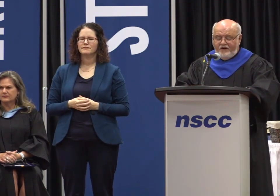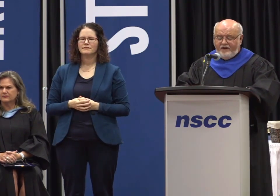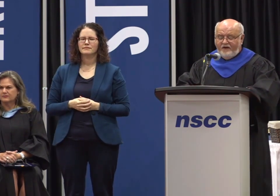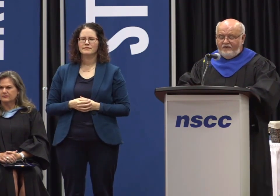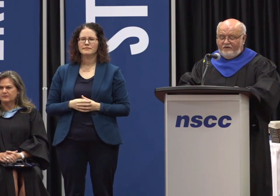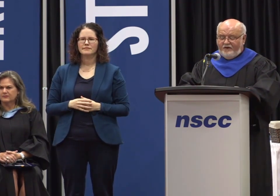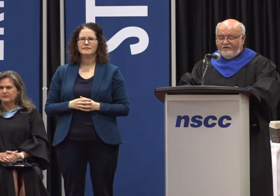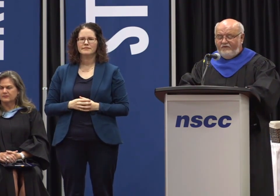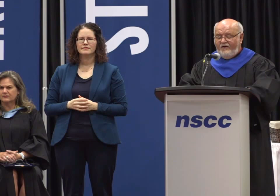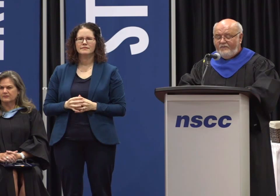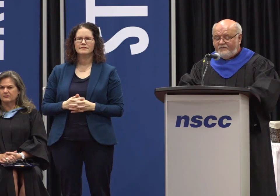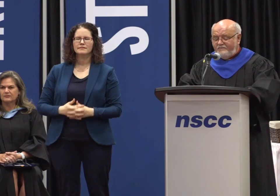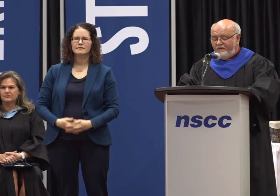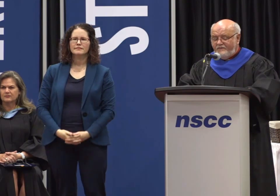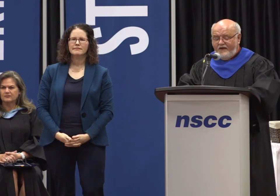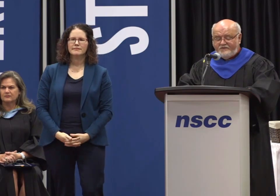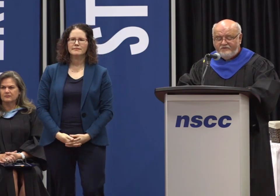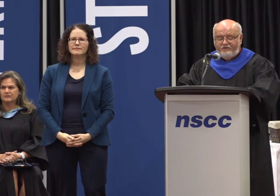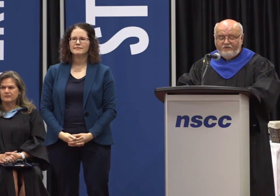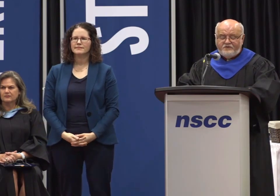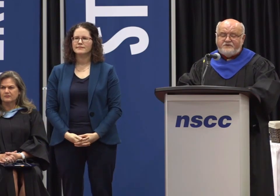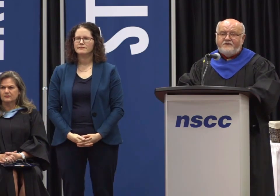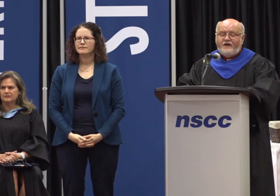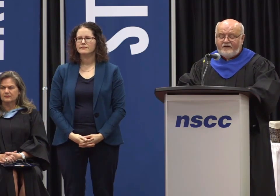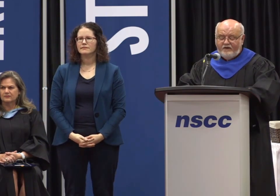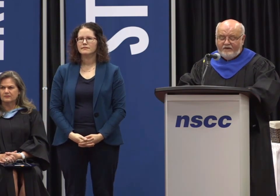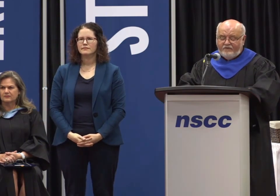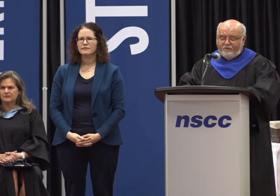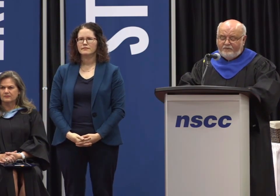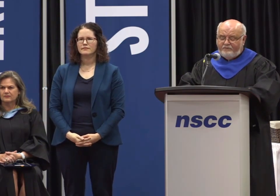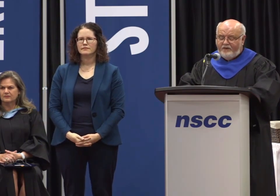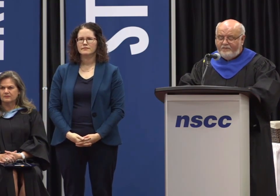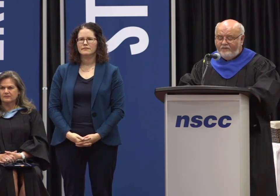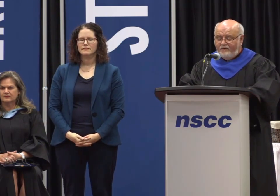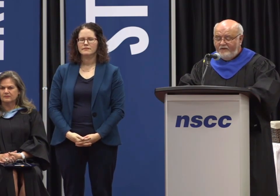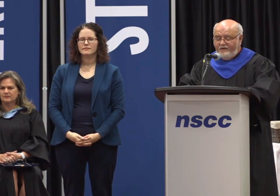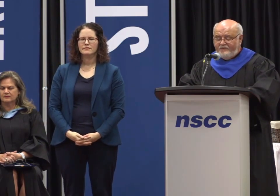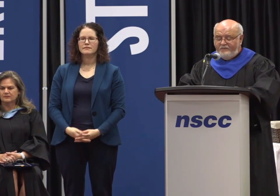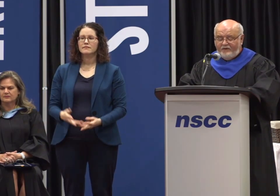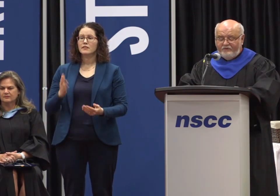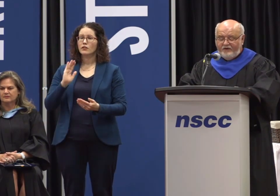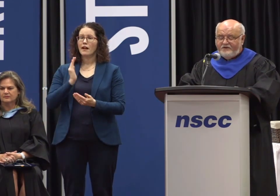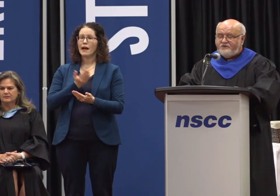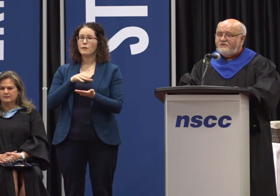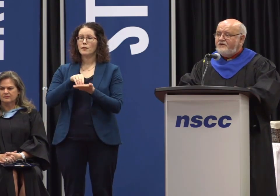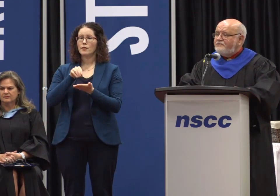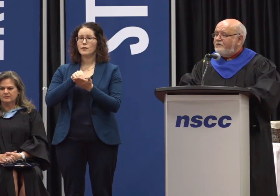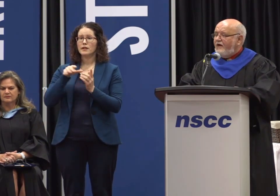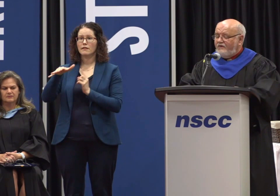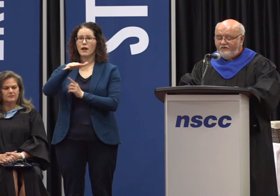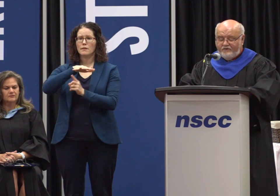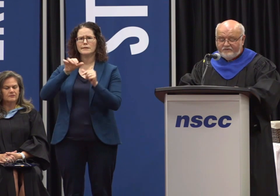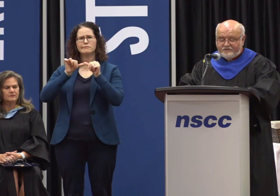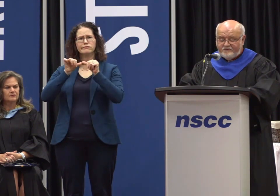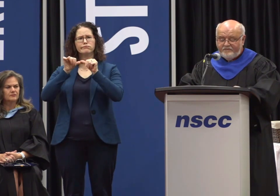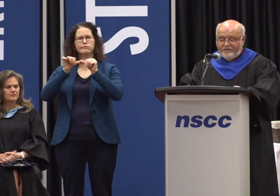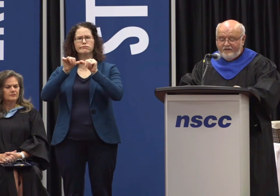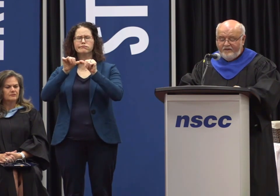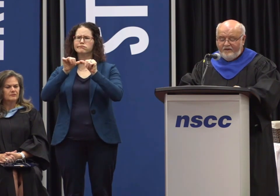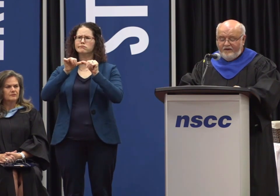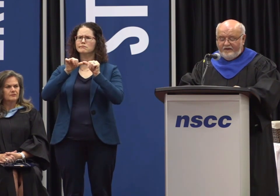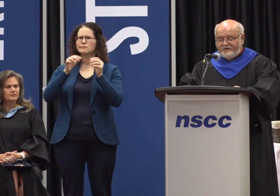In creating our learning environment, it takes a focused and dedicated group of people to build relationships with our